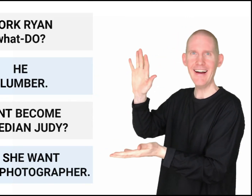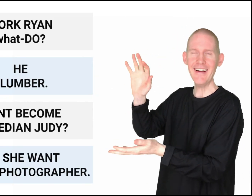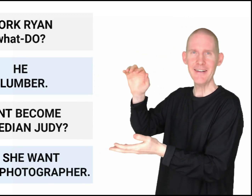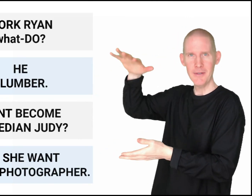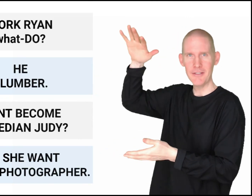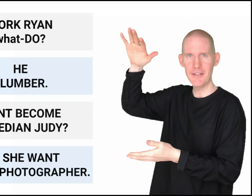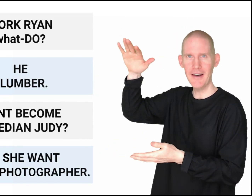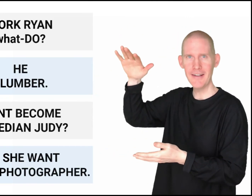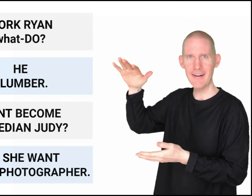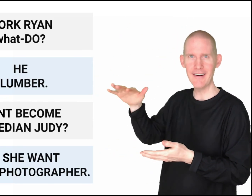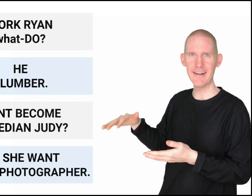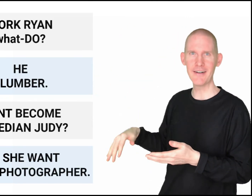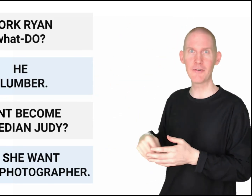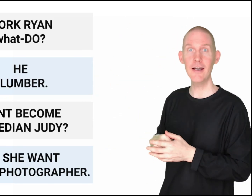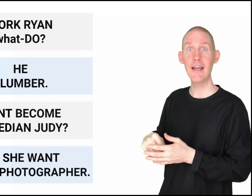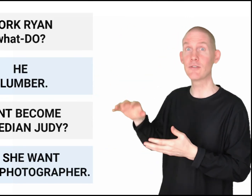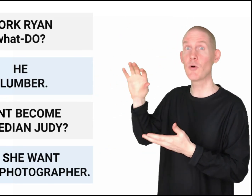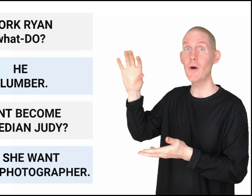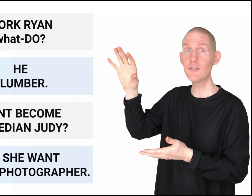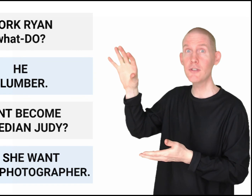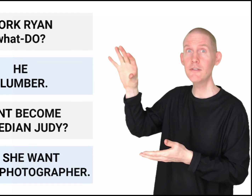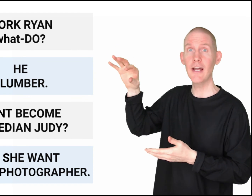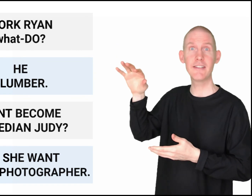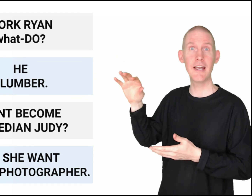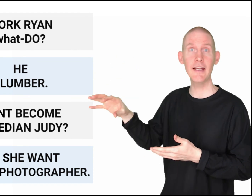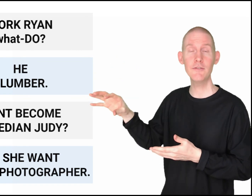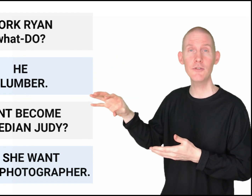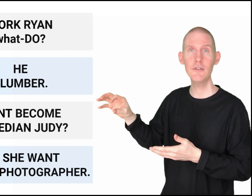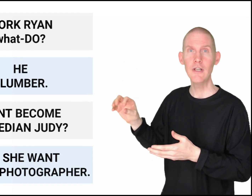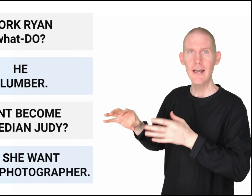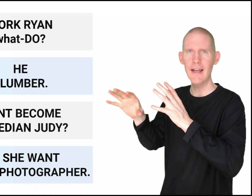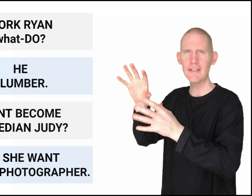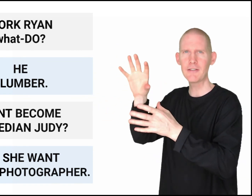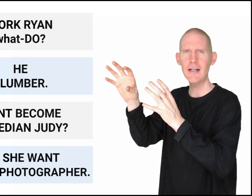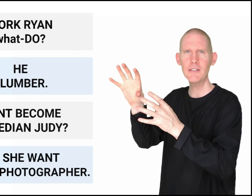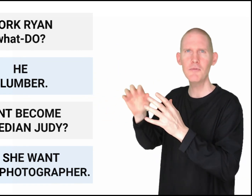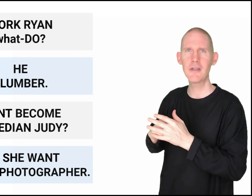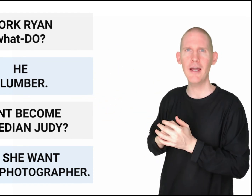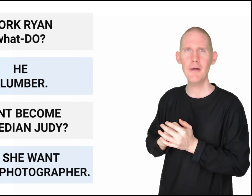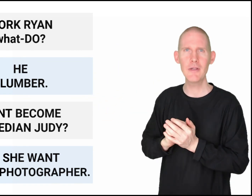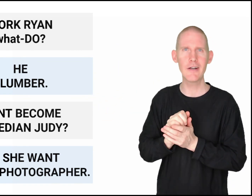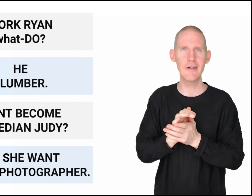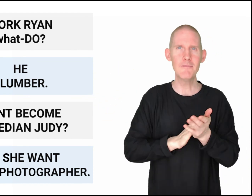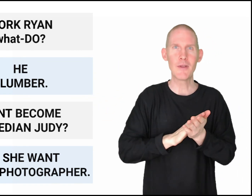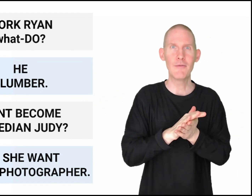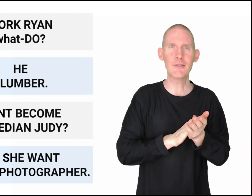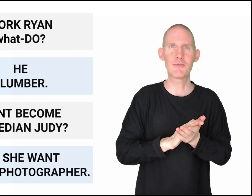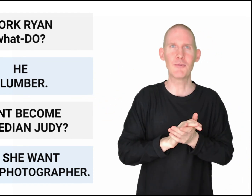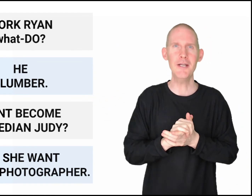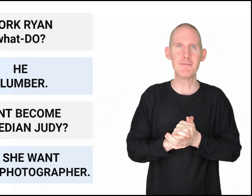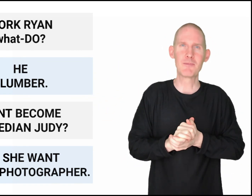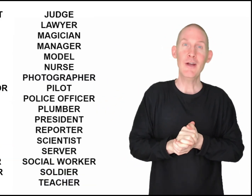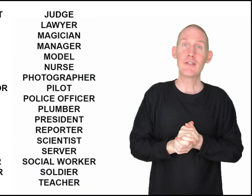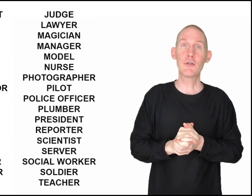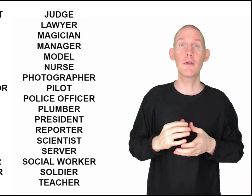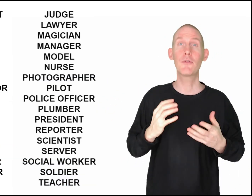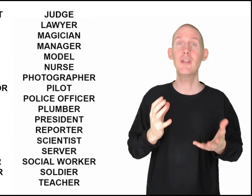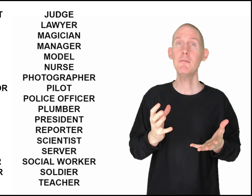Aha! Dialogue, right? It has questions, it has answers, it has lots of vocabulary. That's right. So the theme of